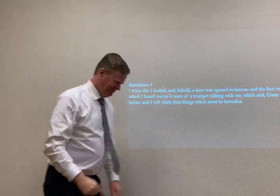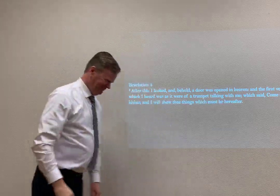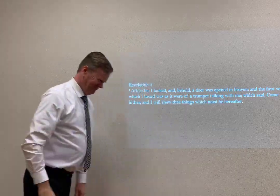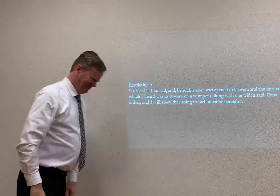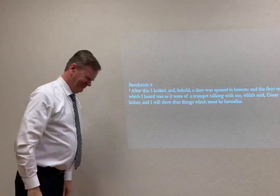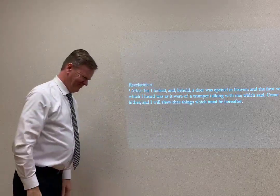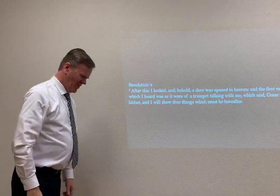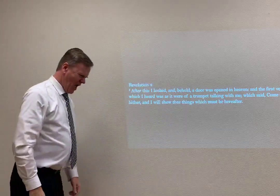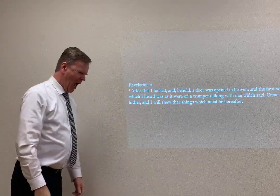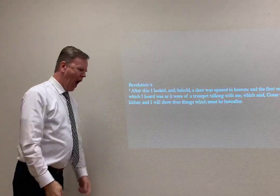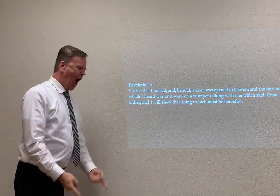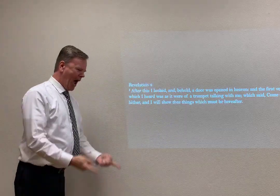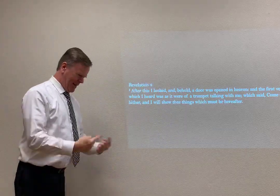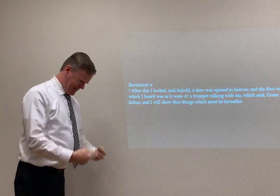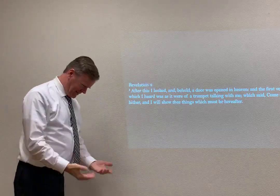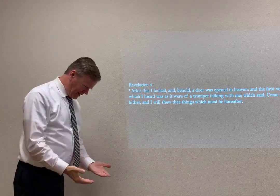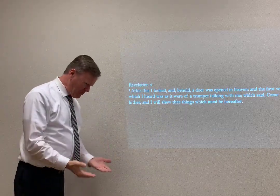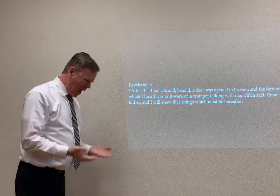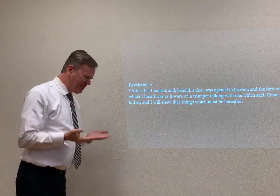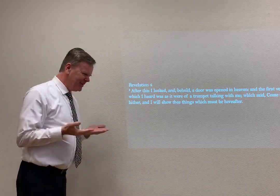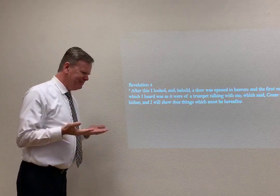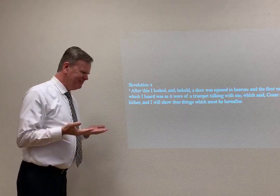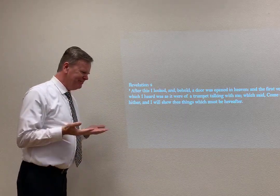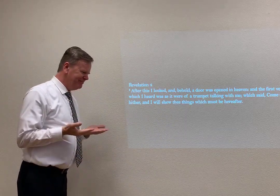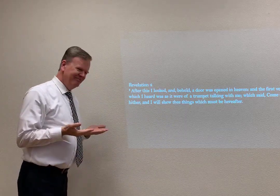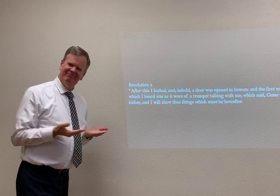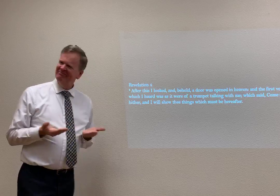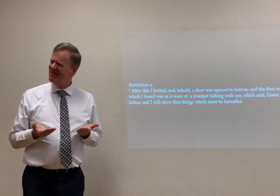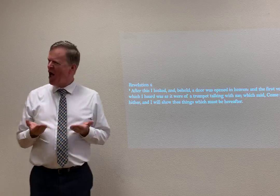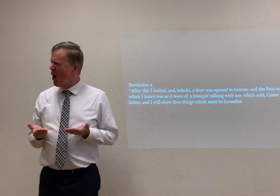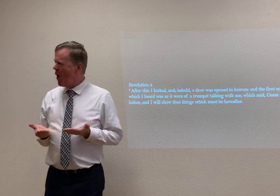which said, come up hither.